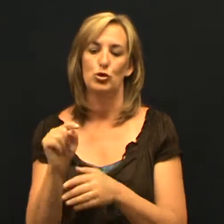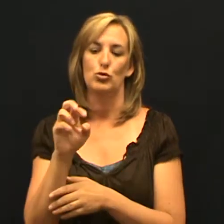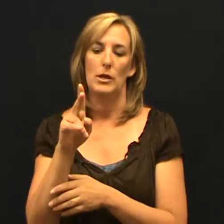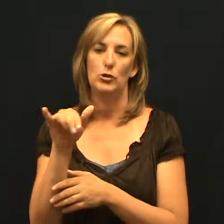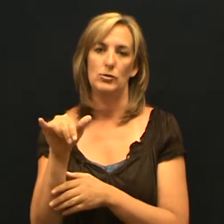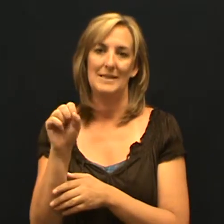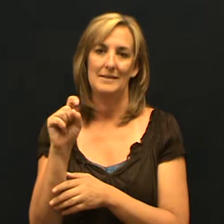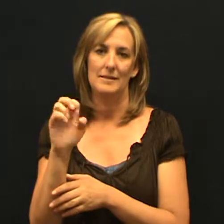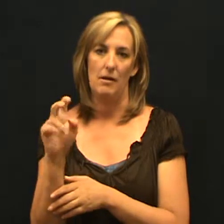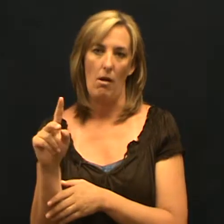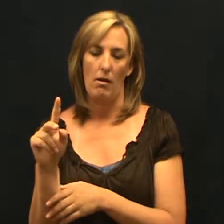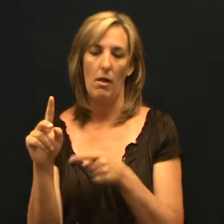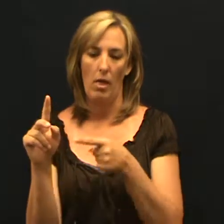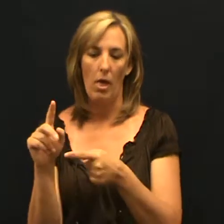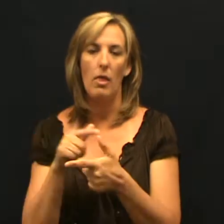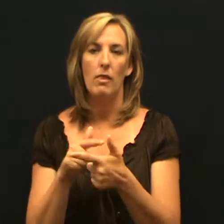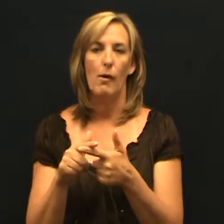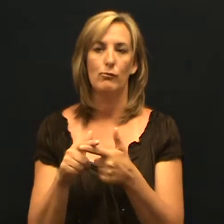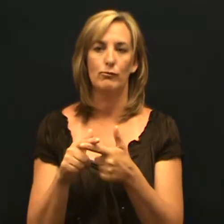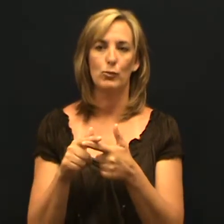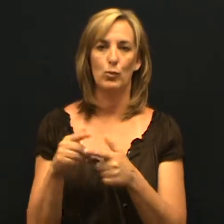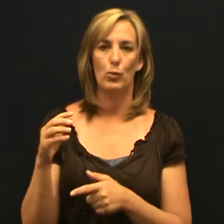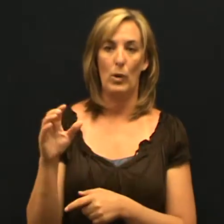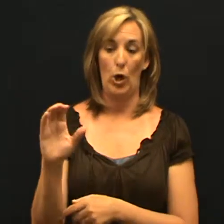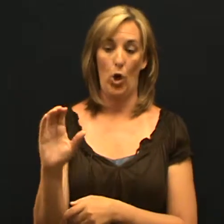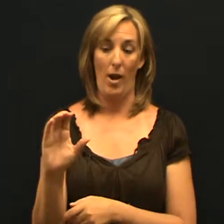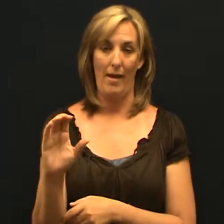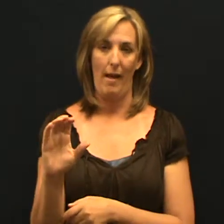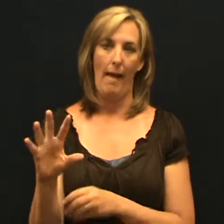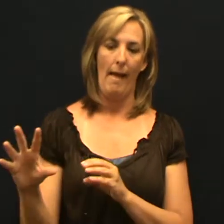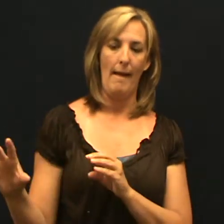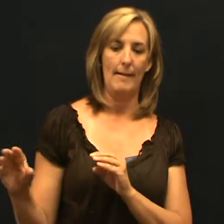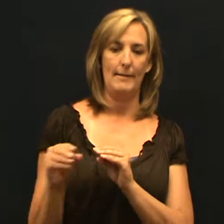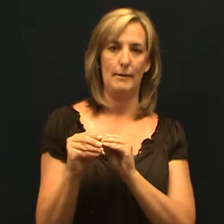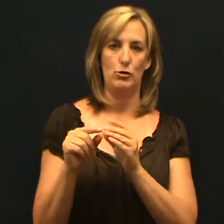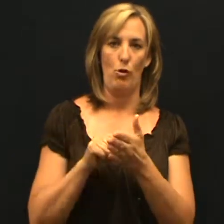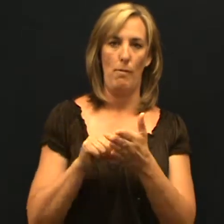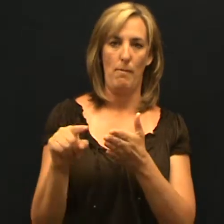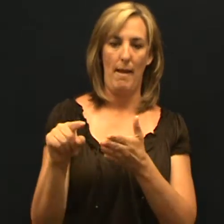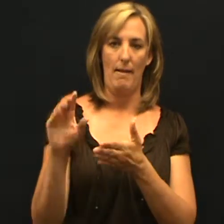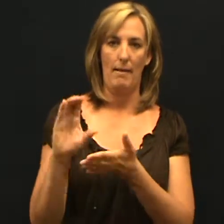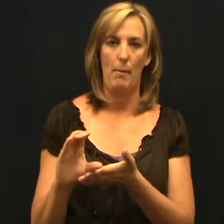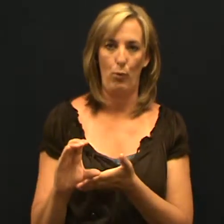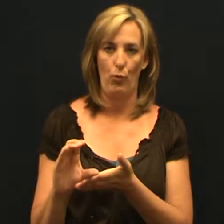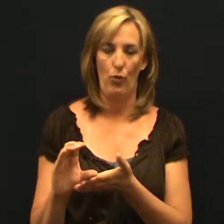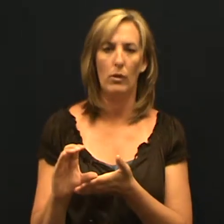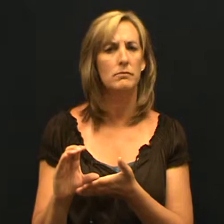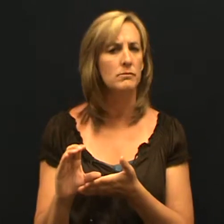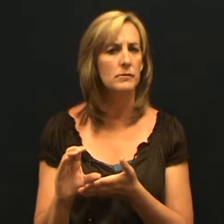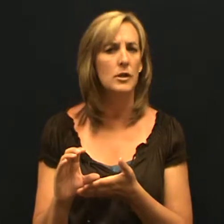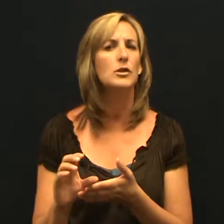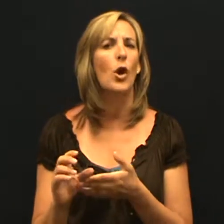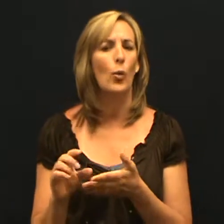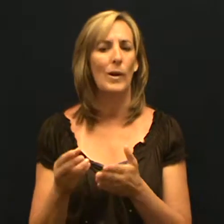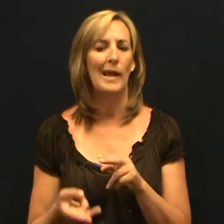credit additional paid-in capital. So we don't record a gain or a loss, we just increase our additional paid-in capital by